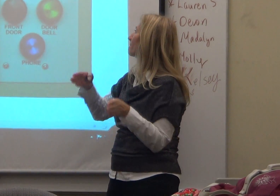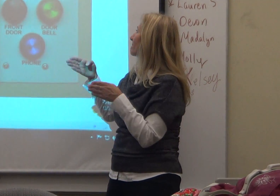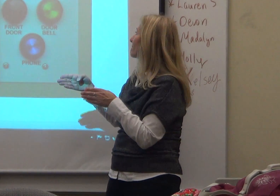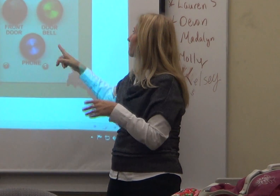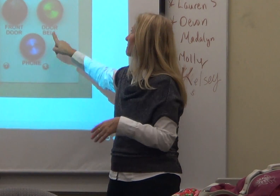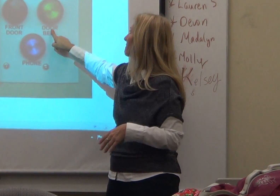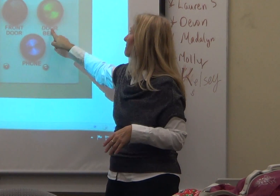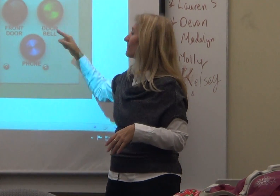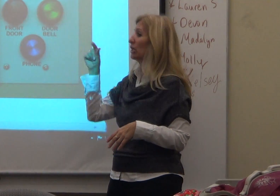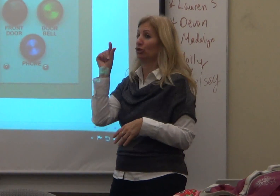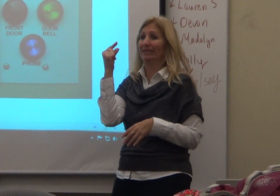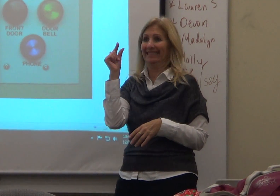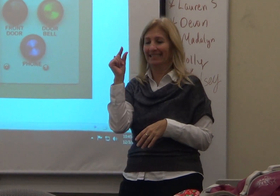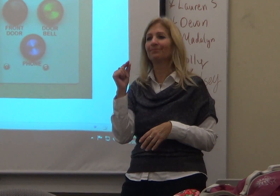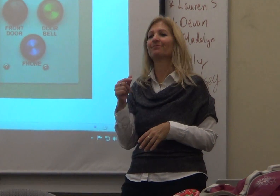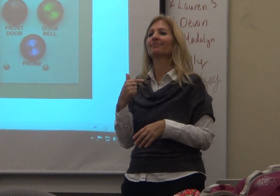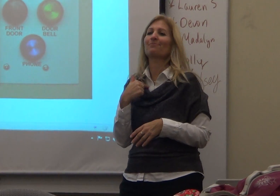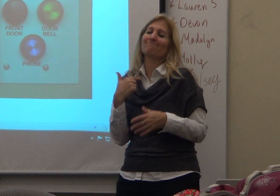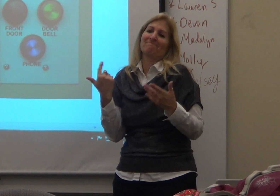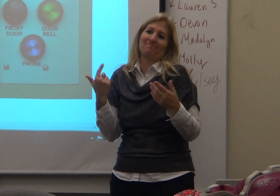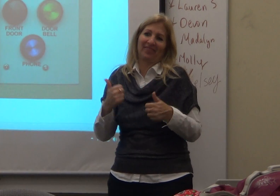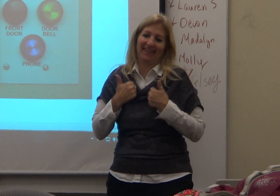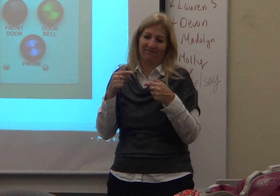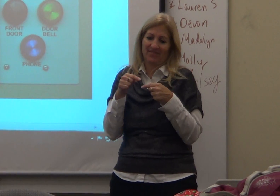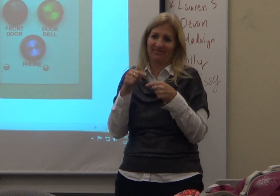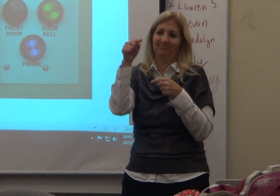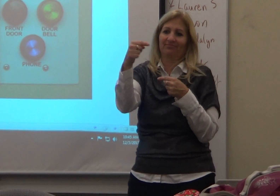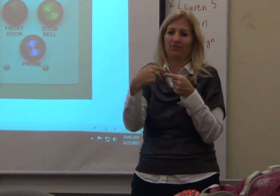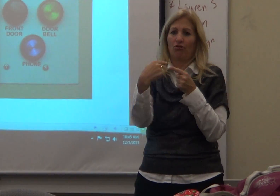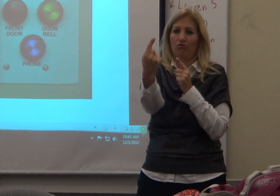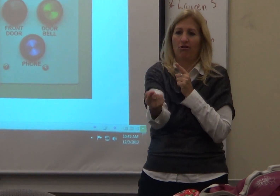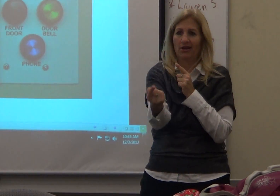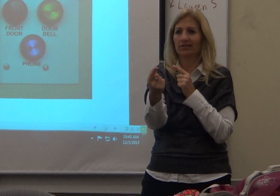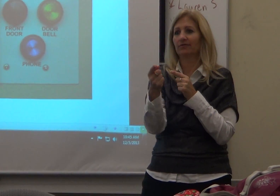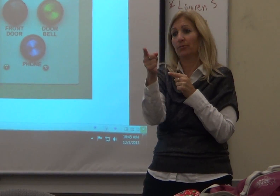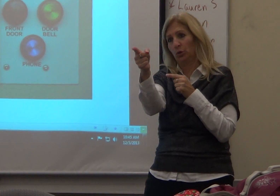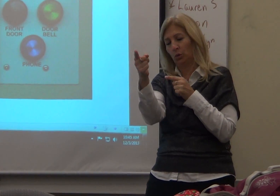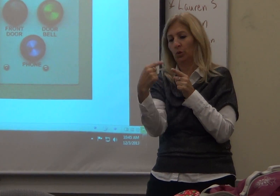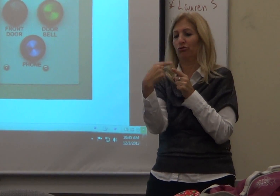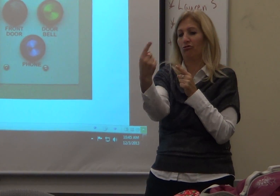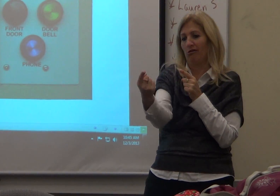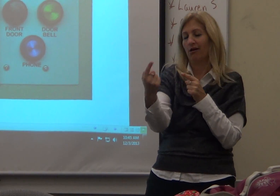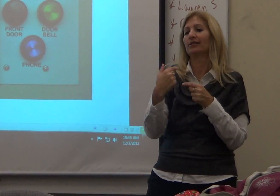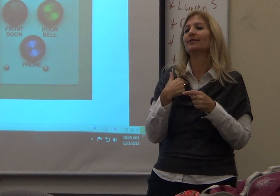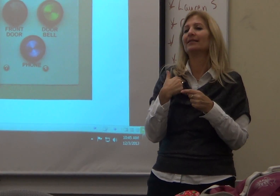red, so they know that someone's in the vestibule. The doorbell flashes green.